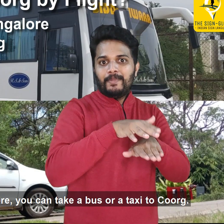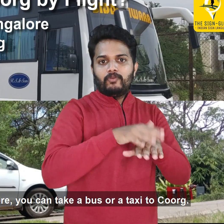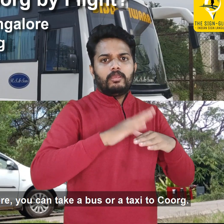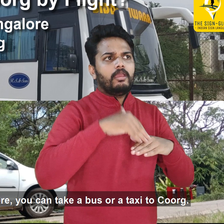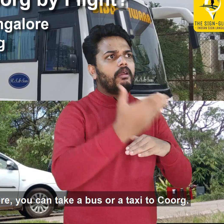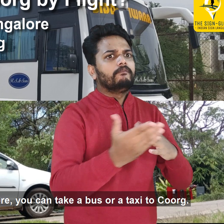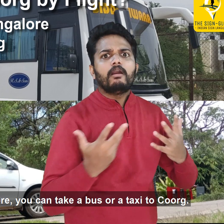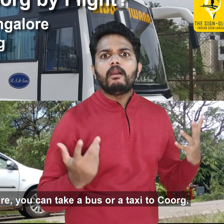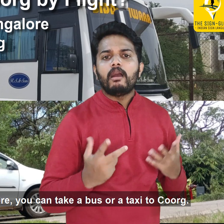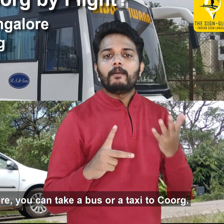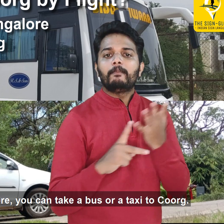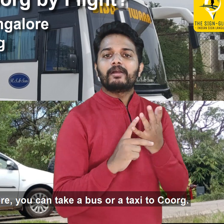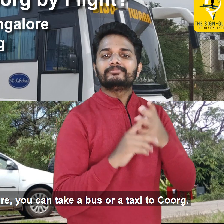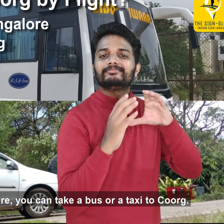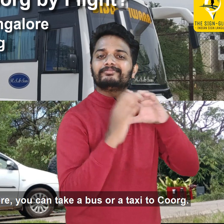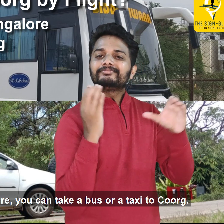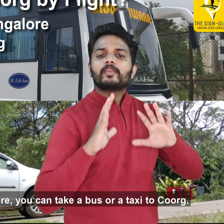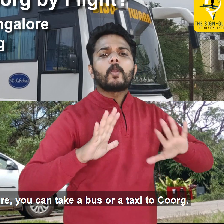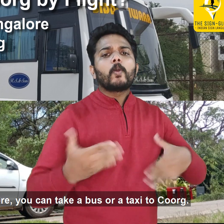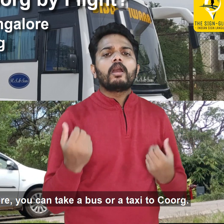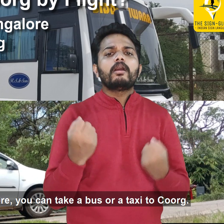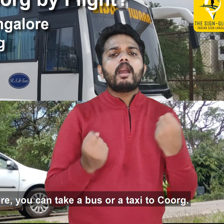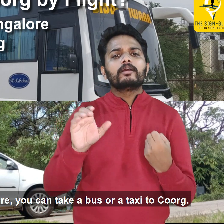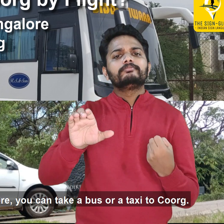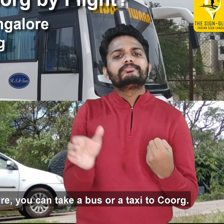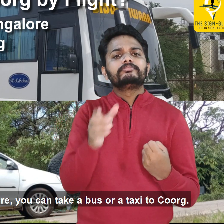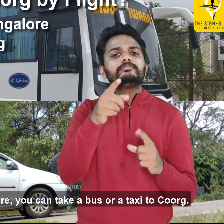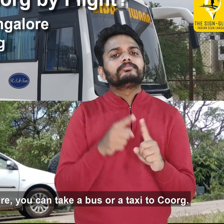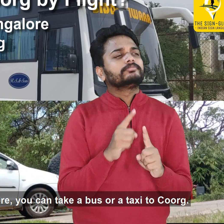After arriving at Mangalore, you can take a bus or a taxi to Korg.